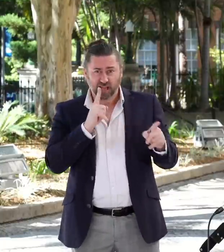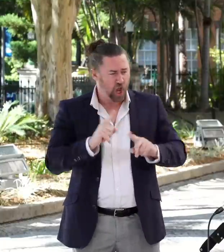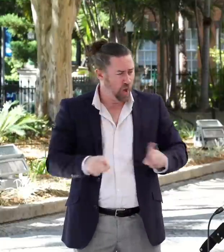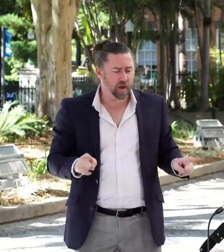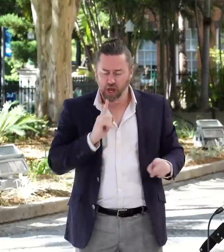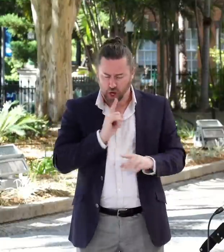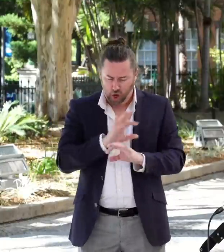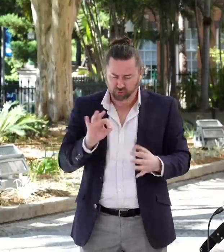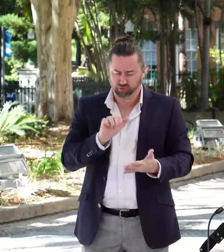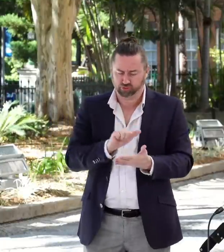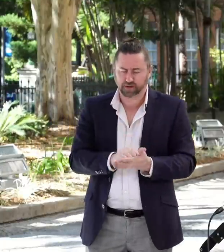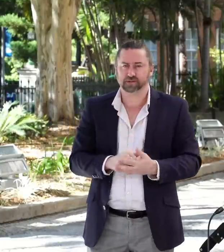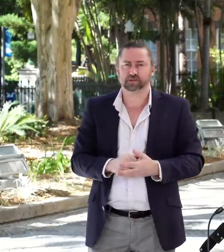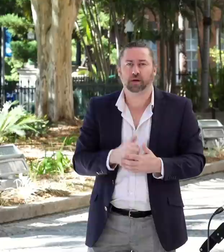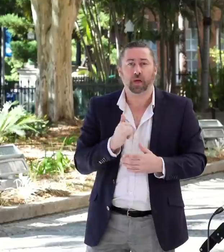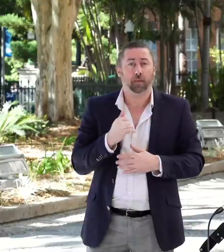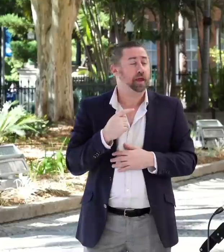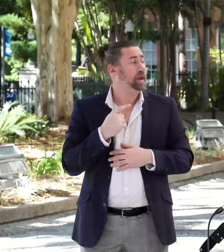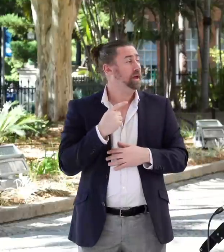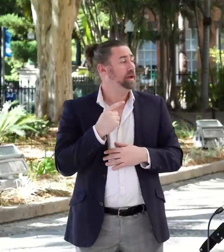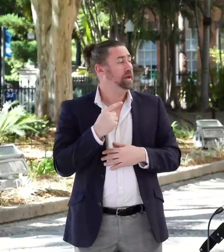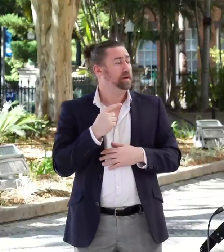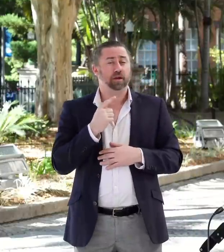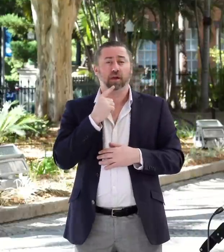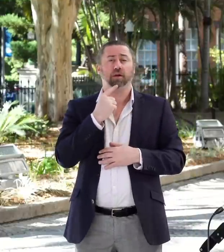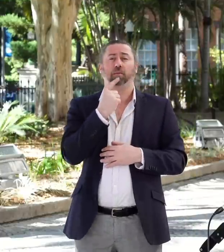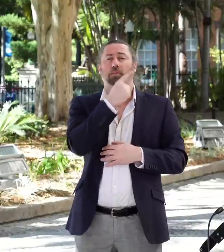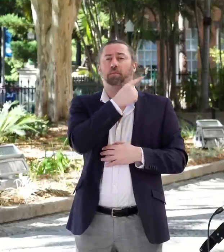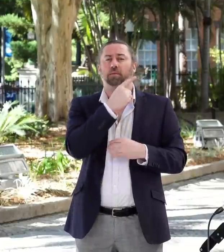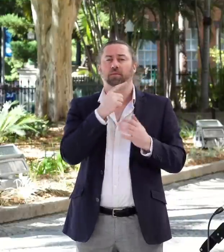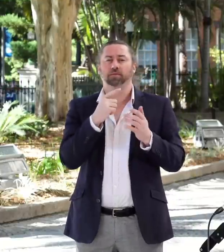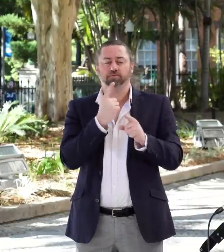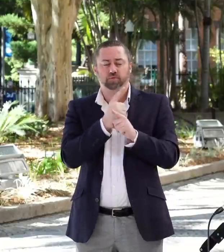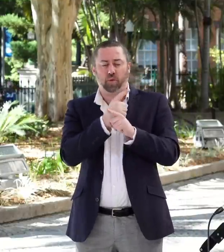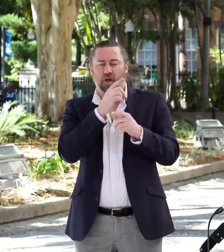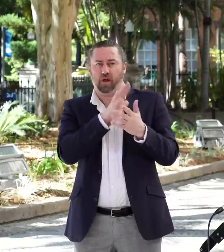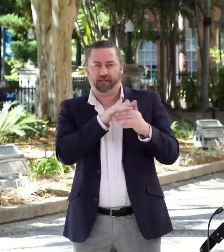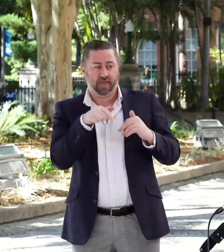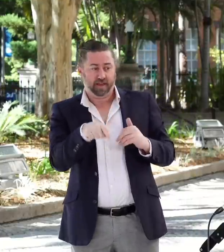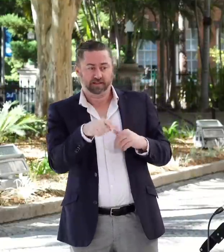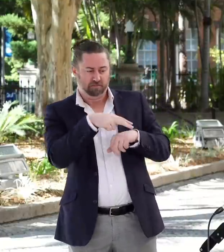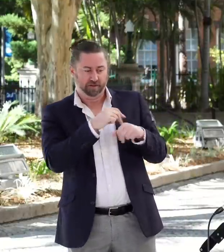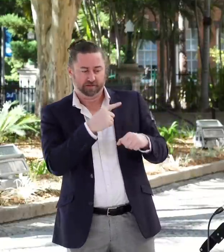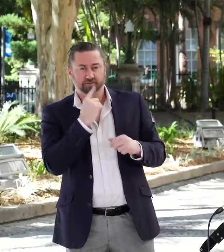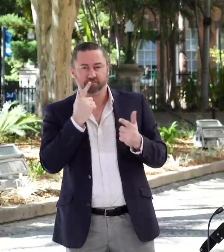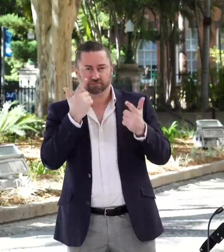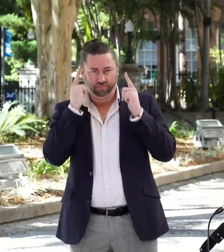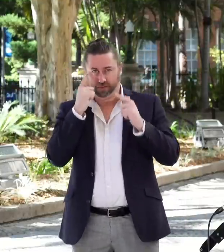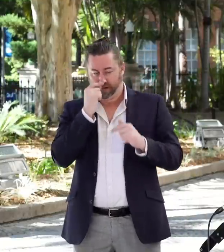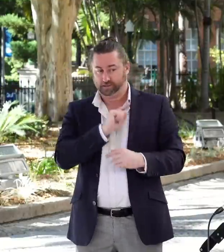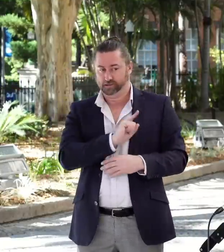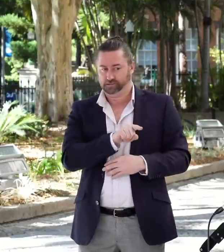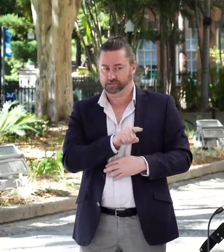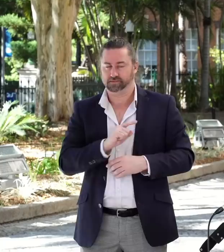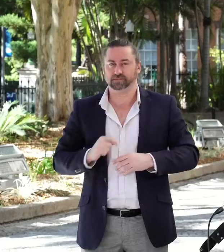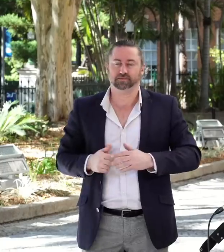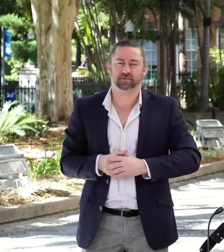That's not correct, but I might get the Deputy Commissioner just to talk about the arrangements as well. Thanks.